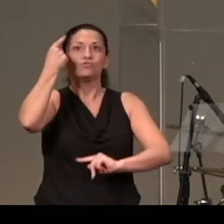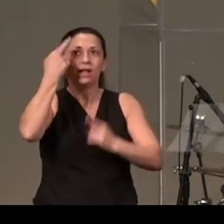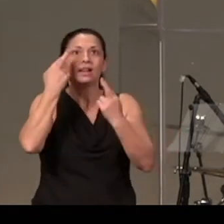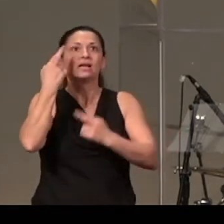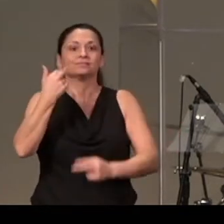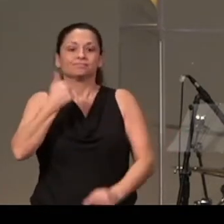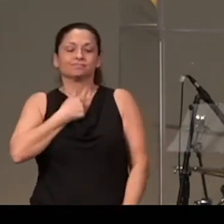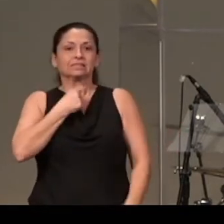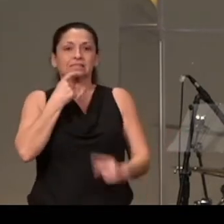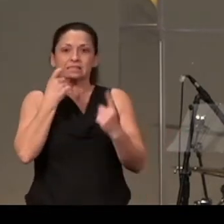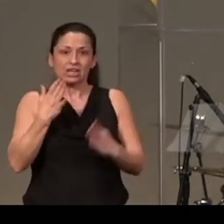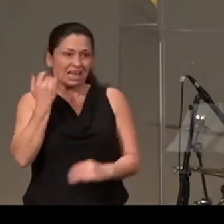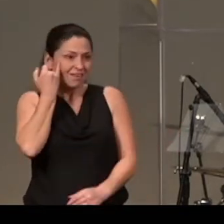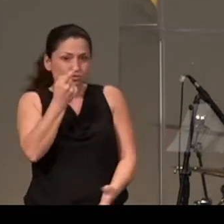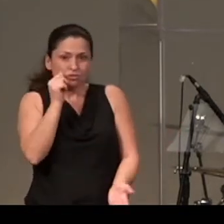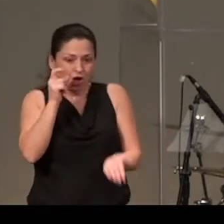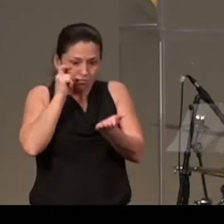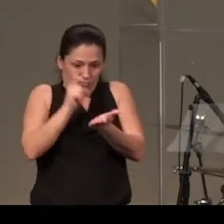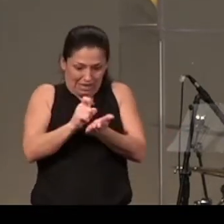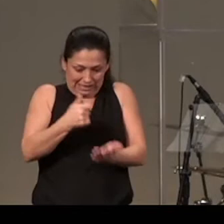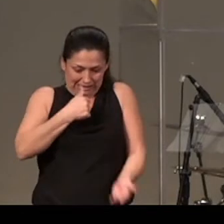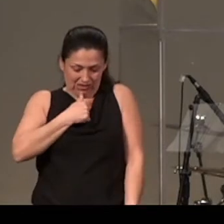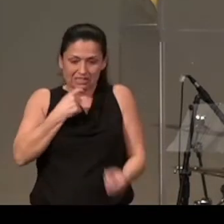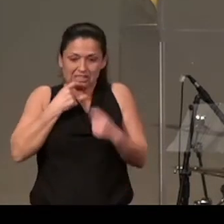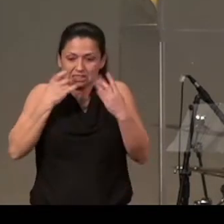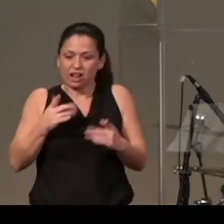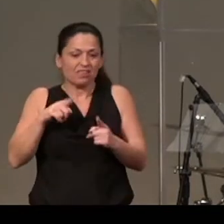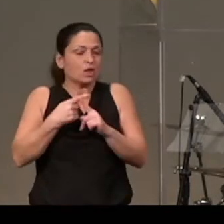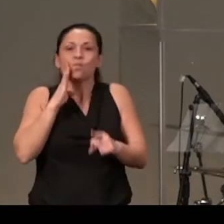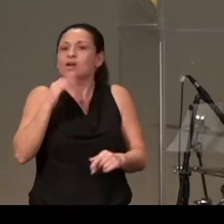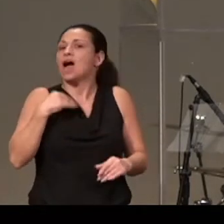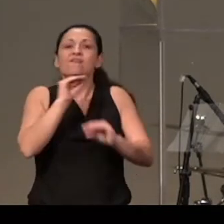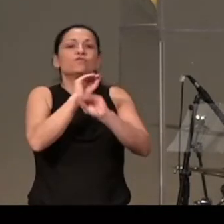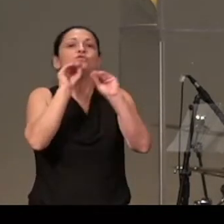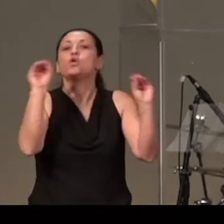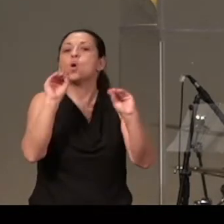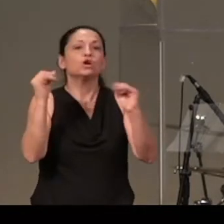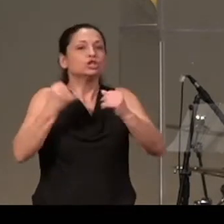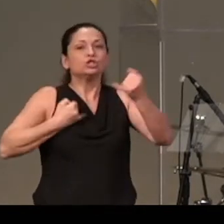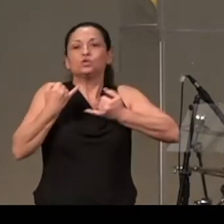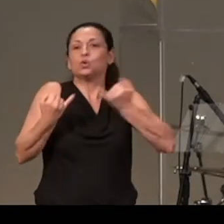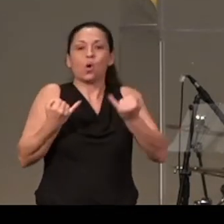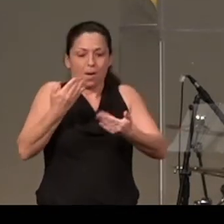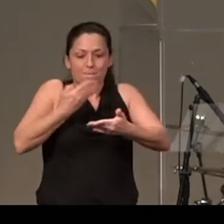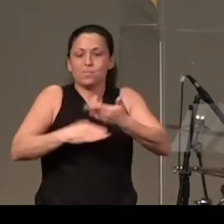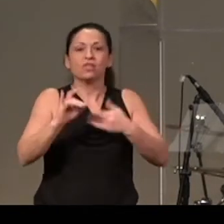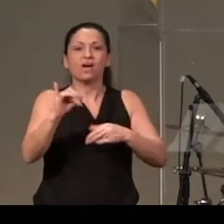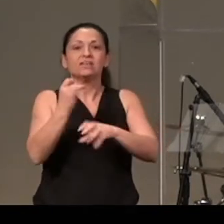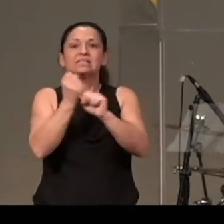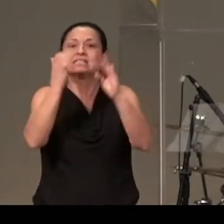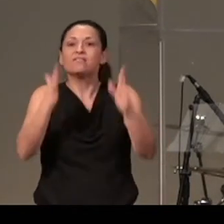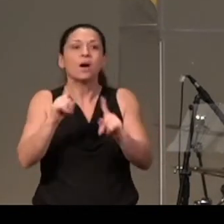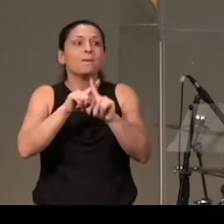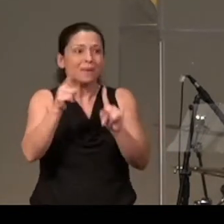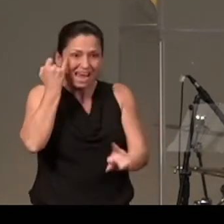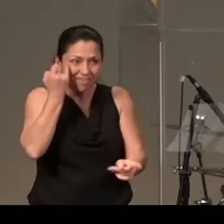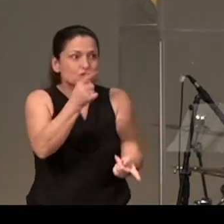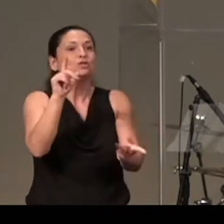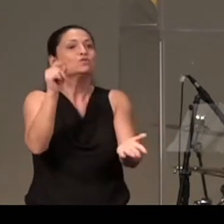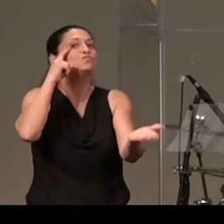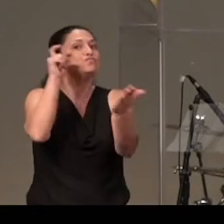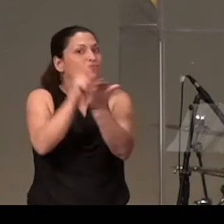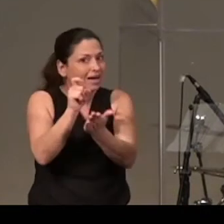If you don't recognize your sin, you have no joy in the birth of a Savior. But if you see your sin, oh man, this is a great time of